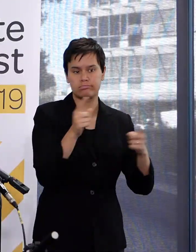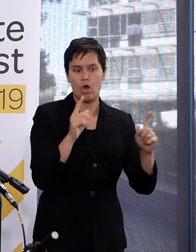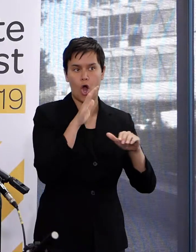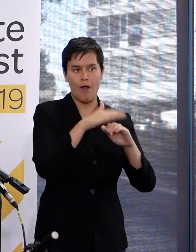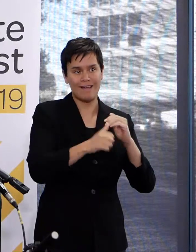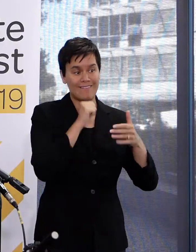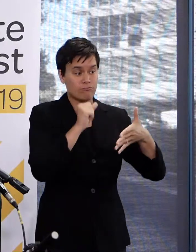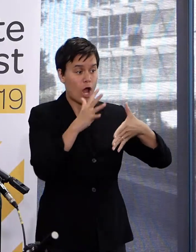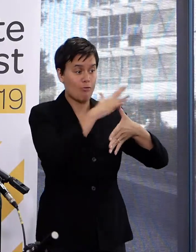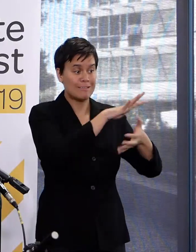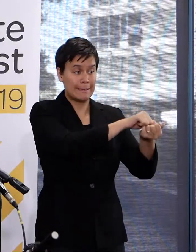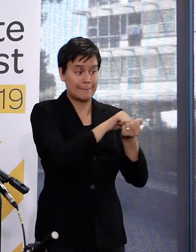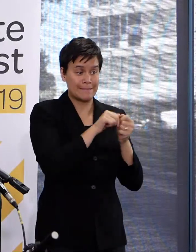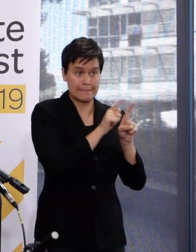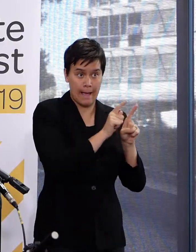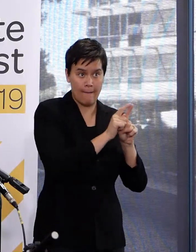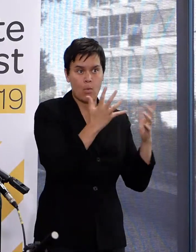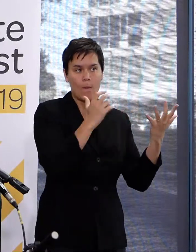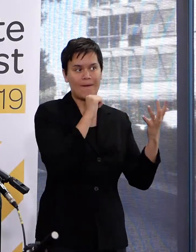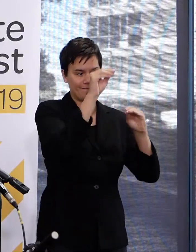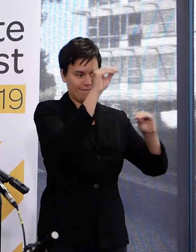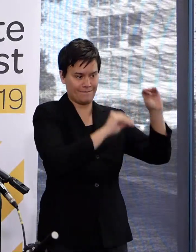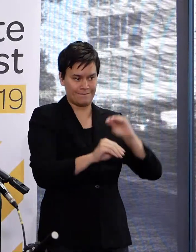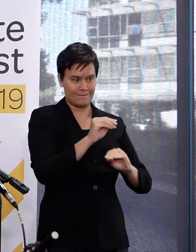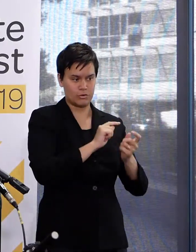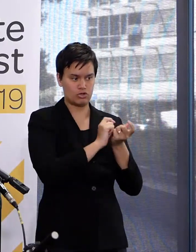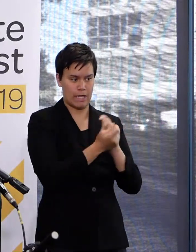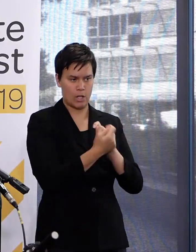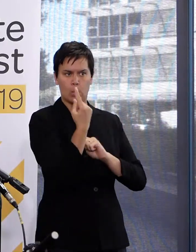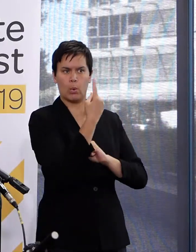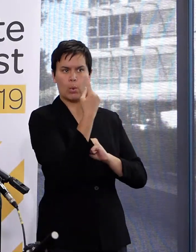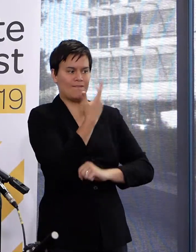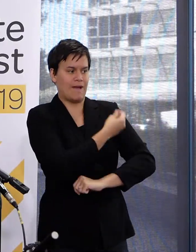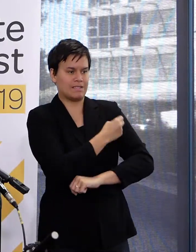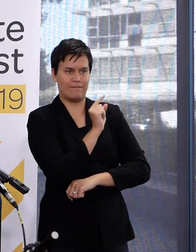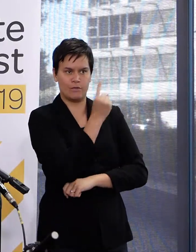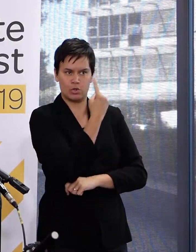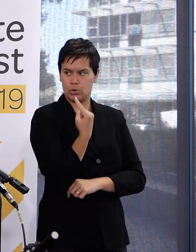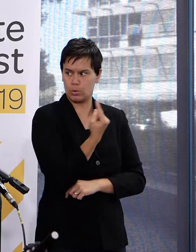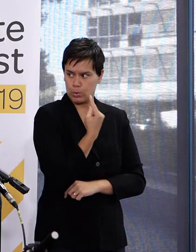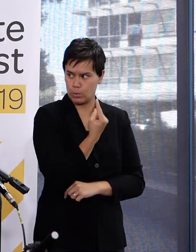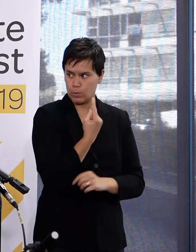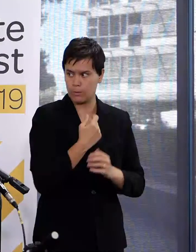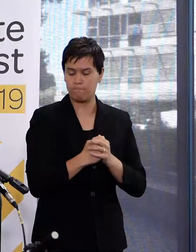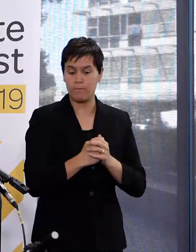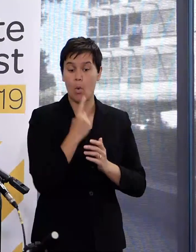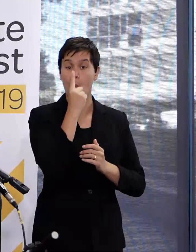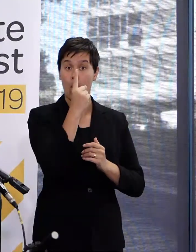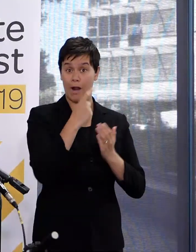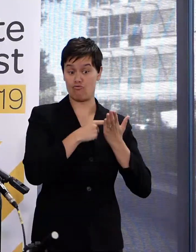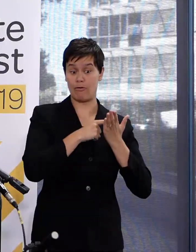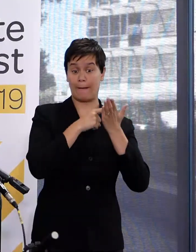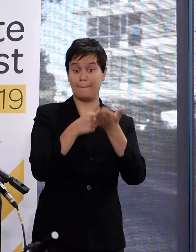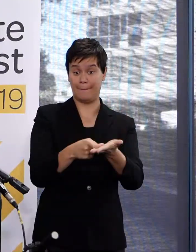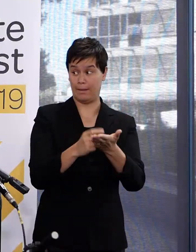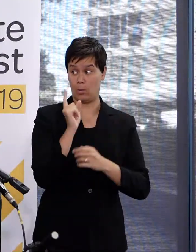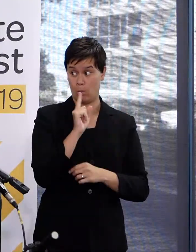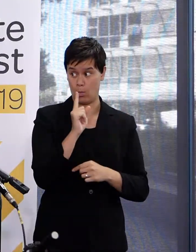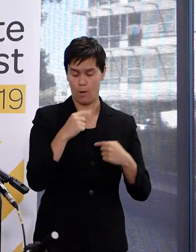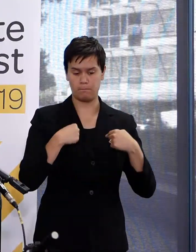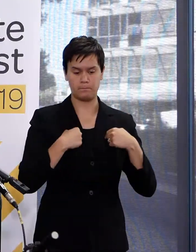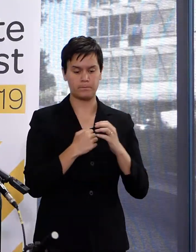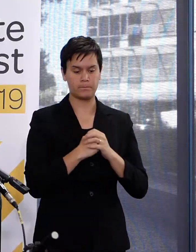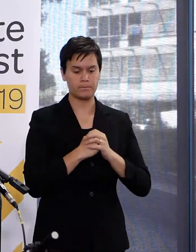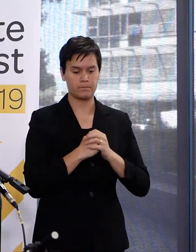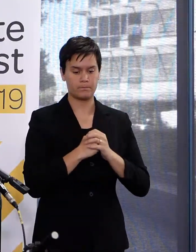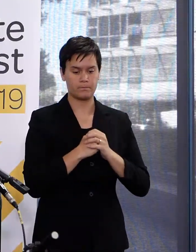the logistics. One of the specific things that we gave a recommendation about was to look to think about who our